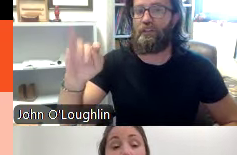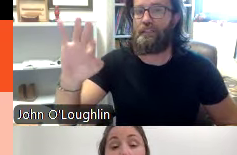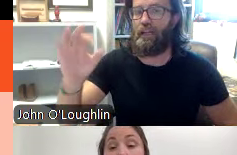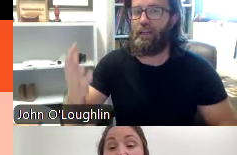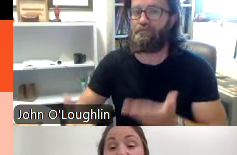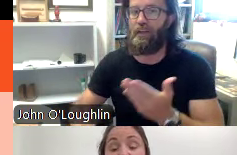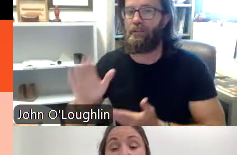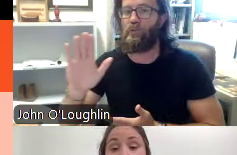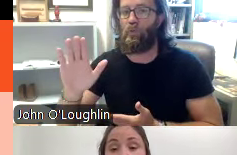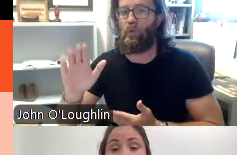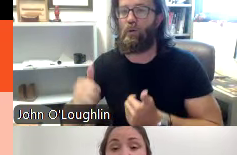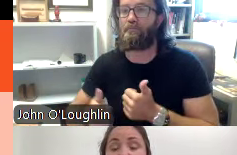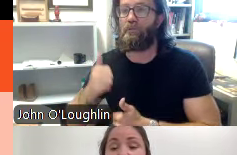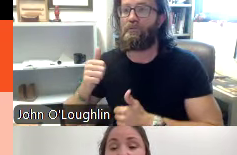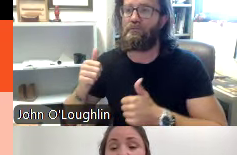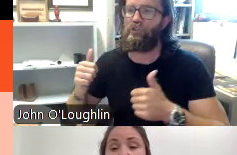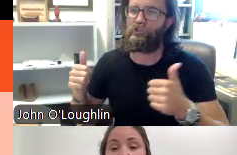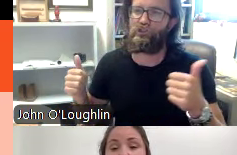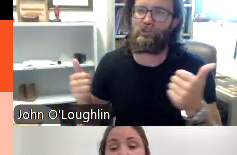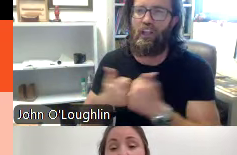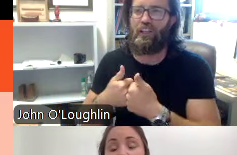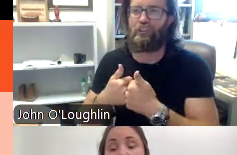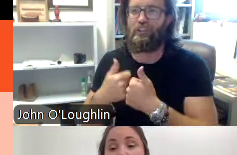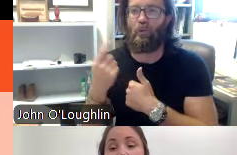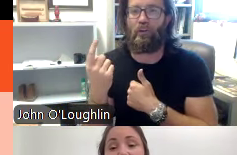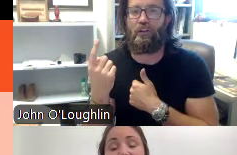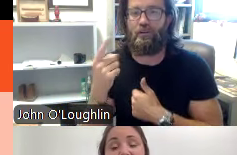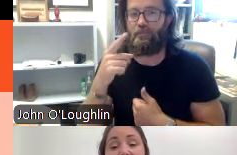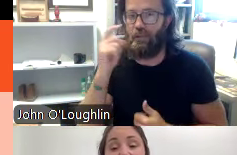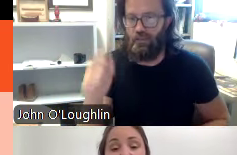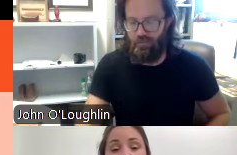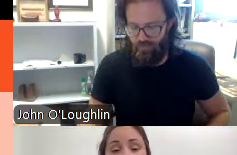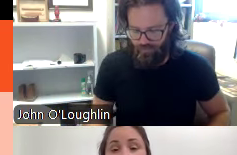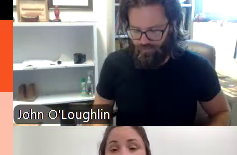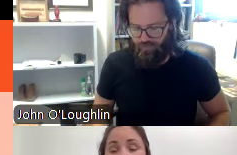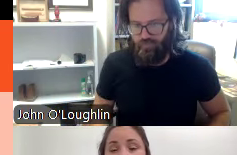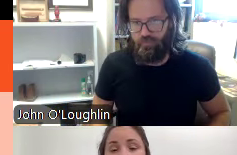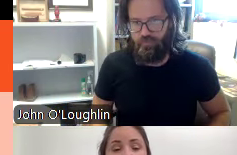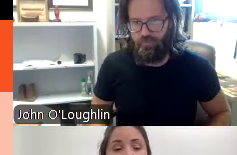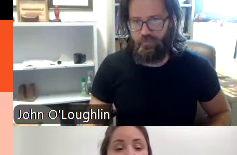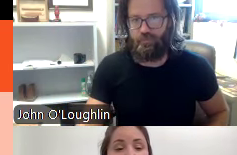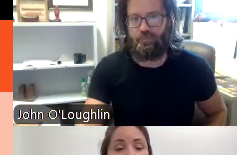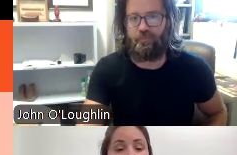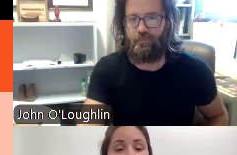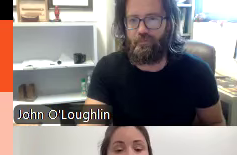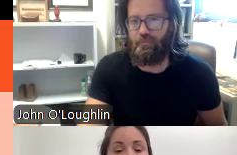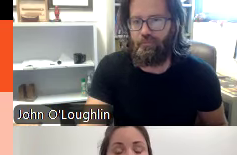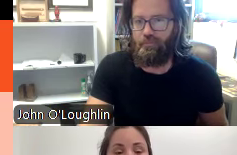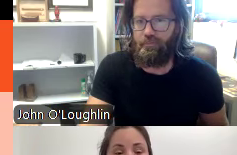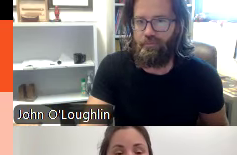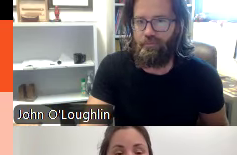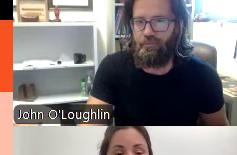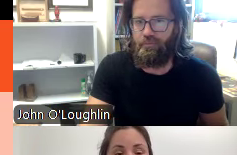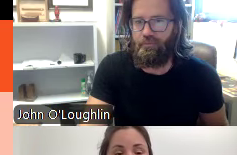Okay, so this is Unit 9. It's probably your most challenging one